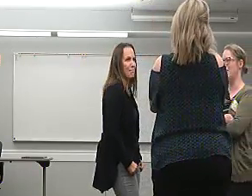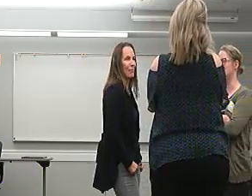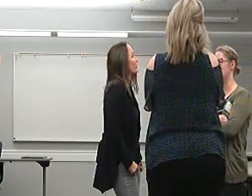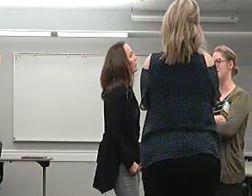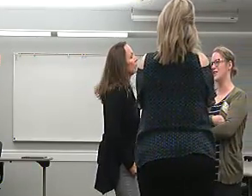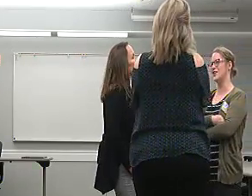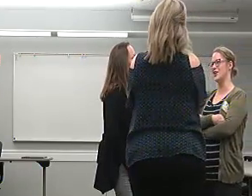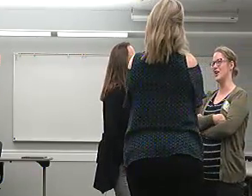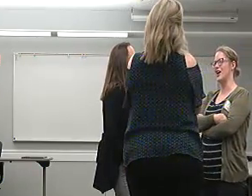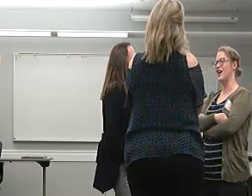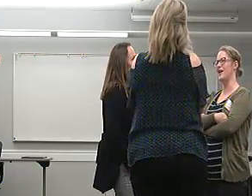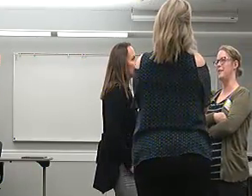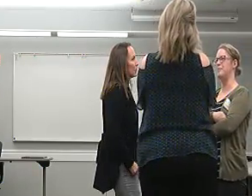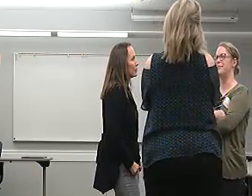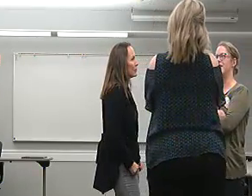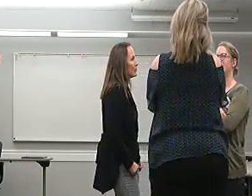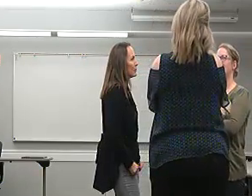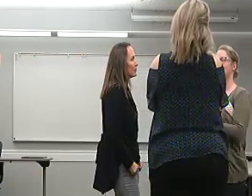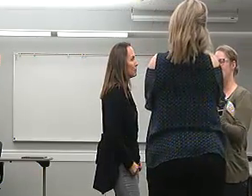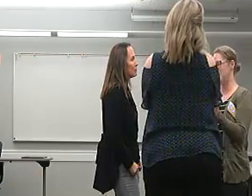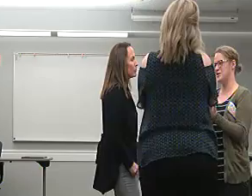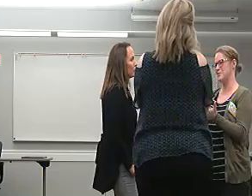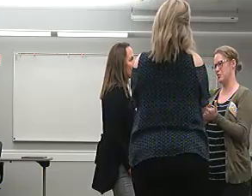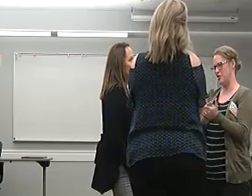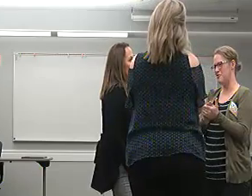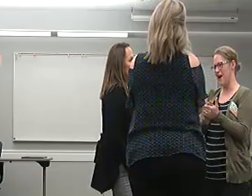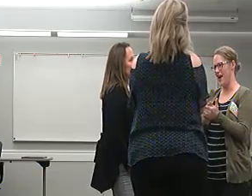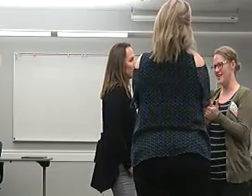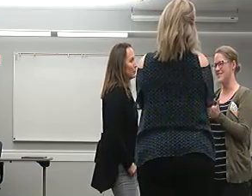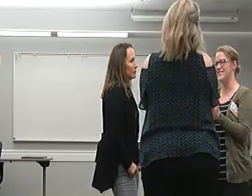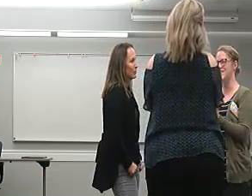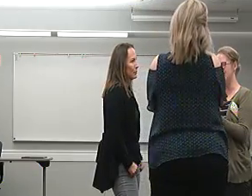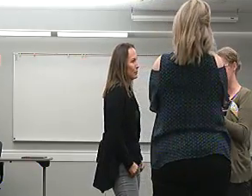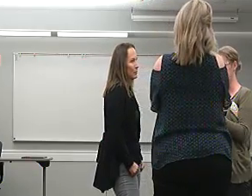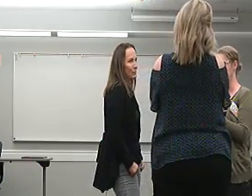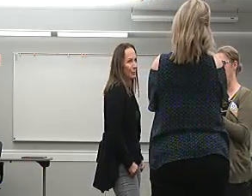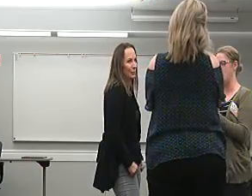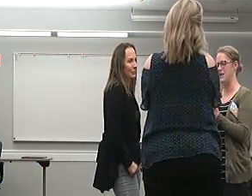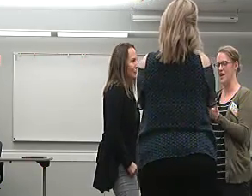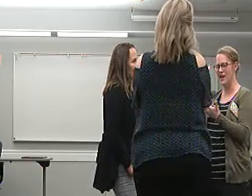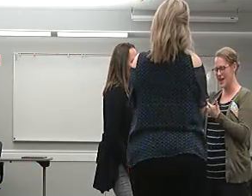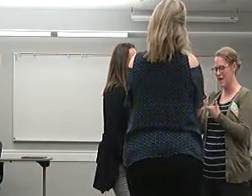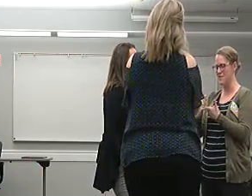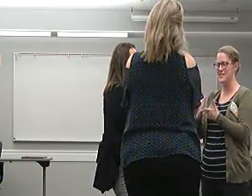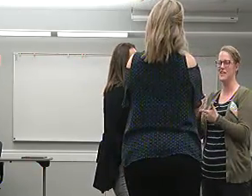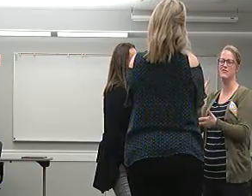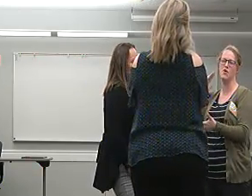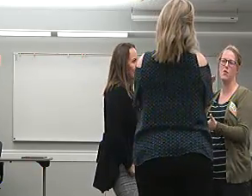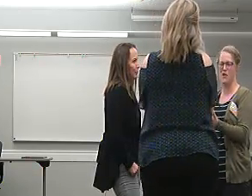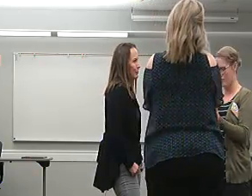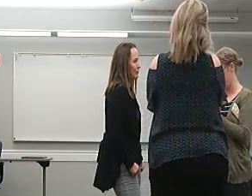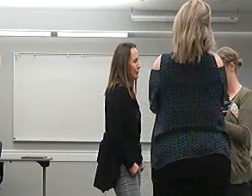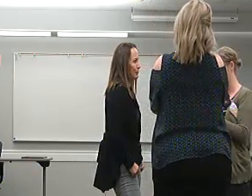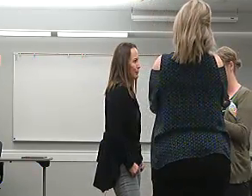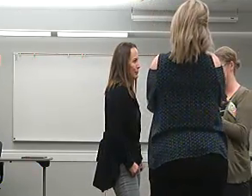Yeah, they sent me an invite and then I said, oh, Yeah. see, this is a text message. Yeah. Like